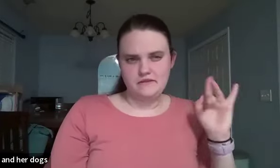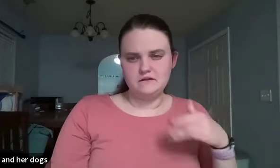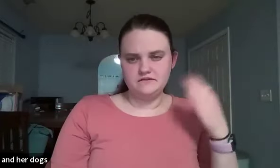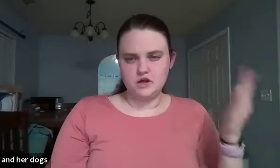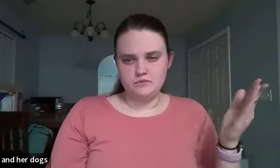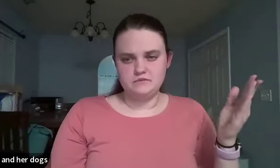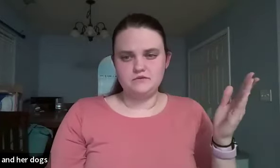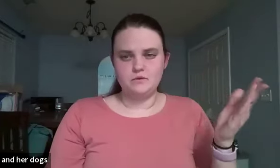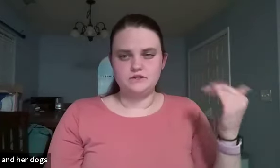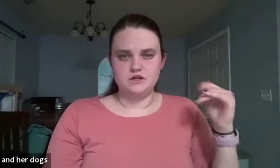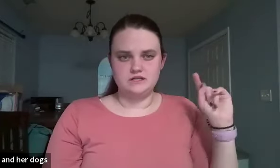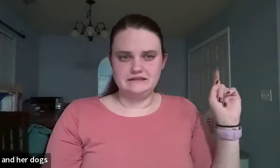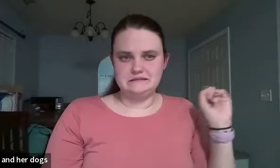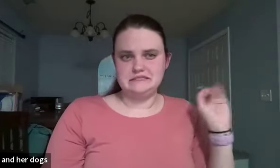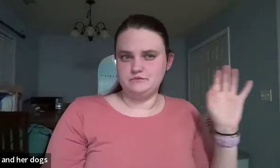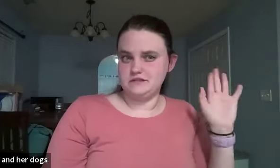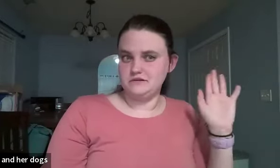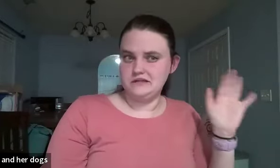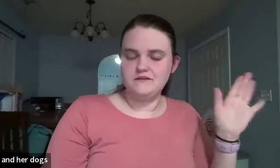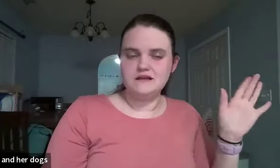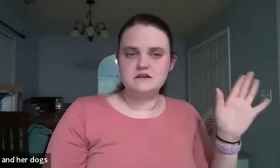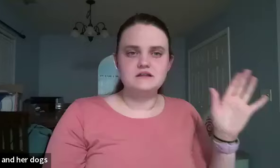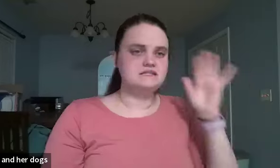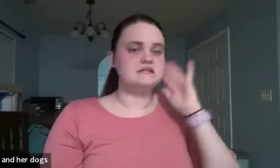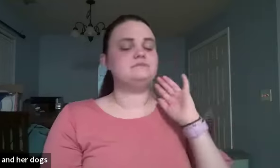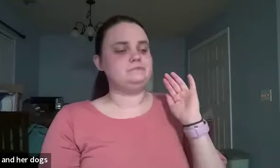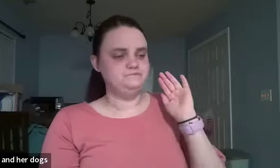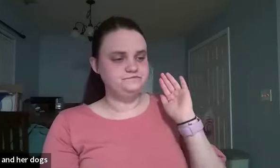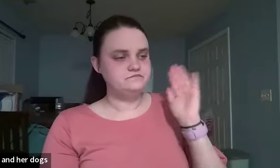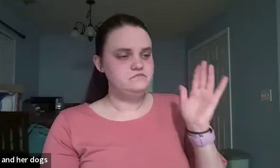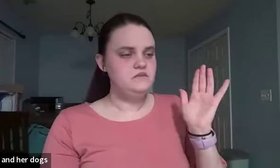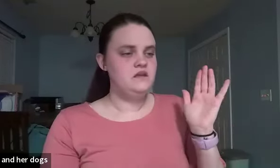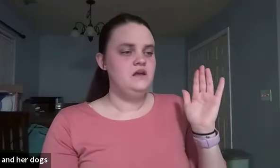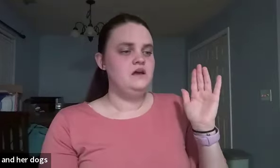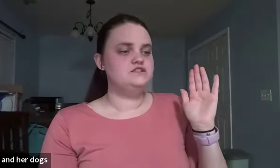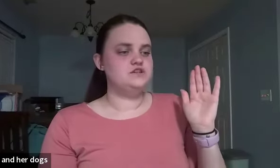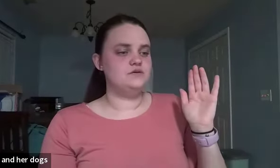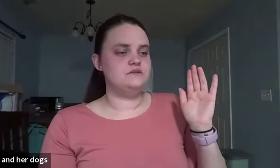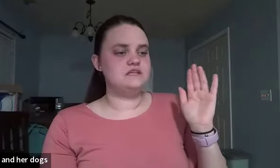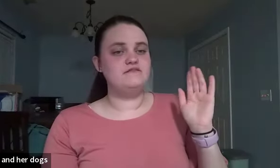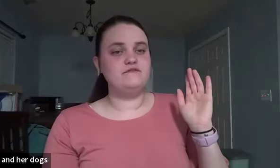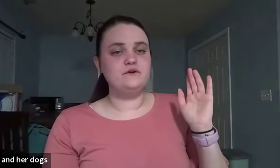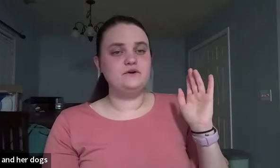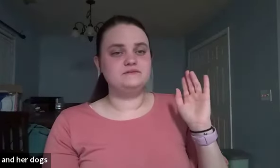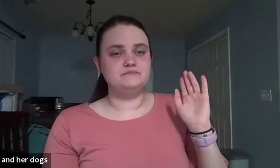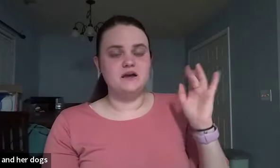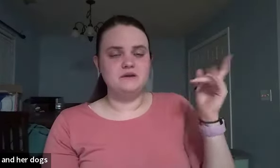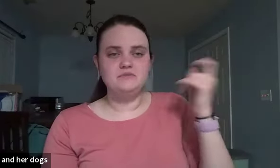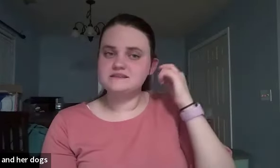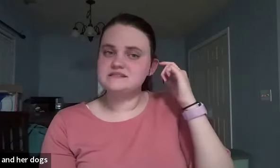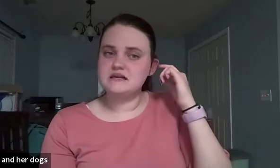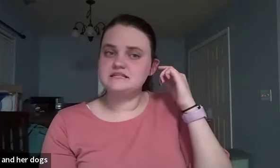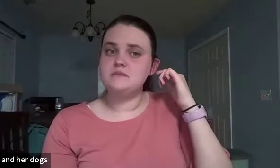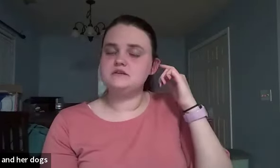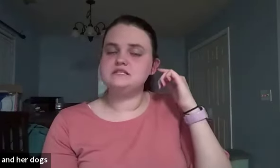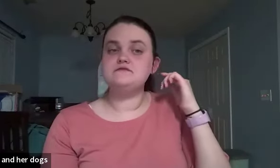4, and then I'll leave it open before we try to see if we can do any of the last holiday signs. So the sign for people asked this last time. It's sign